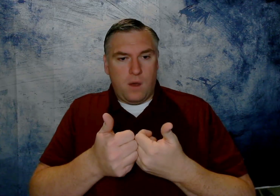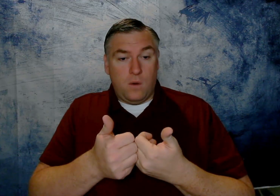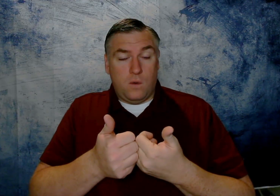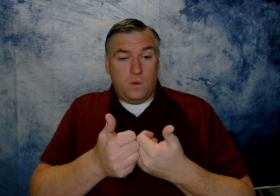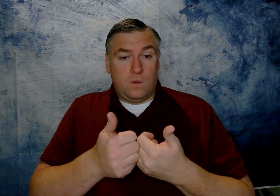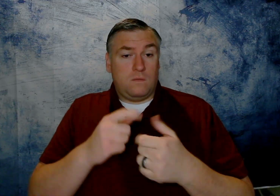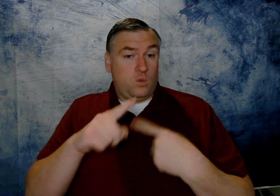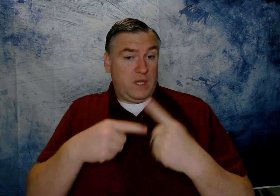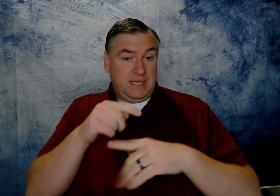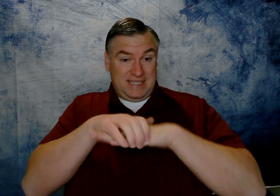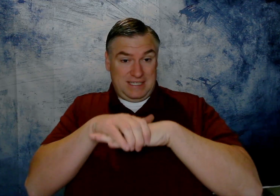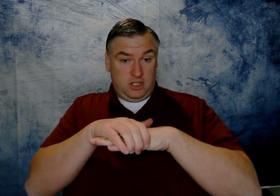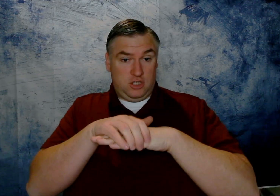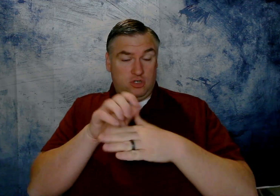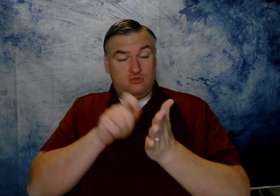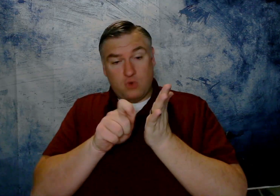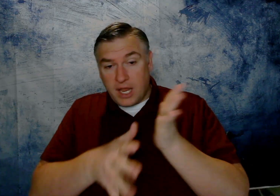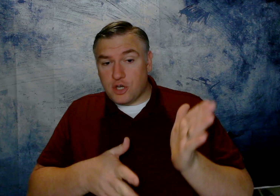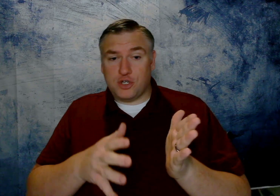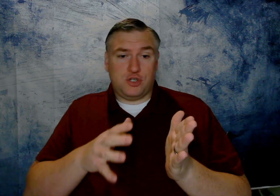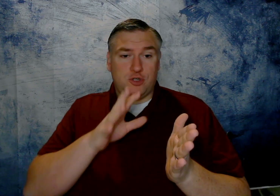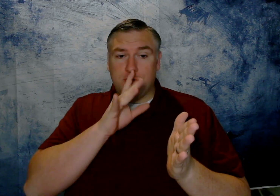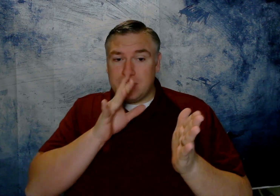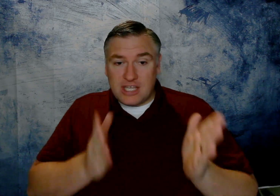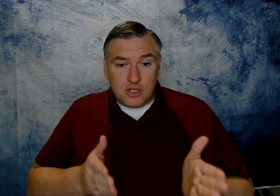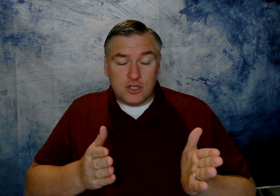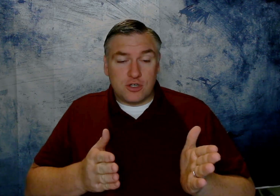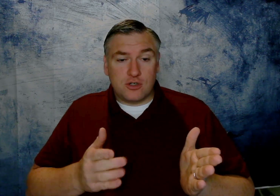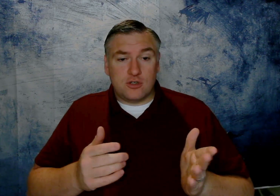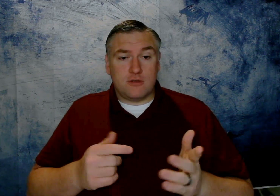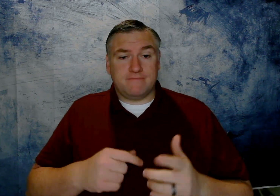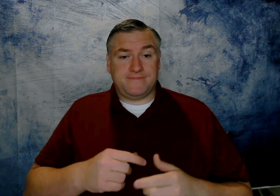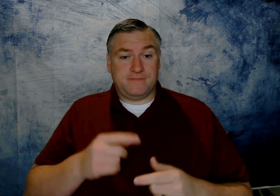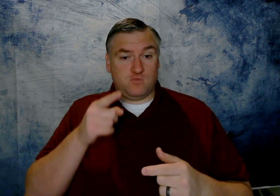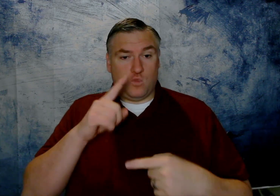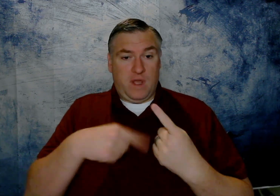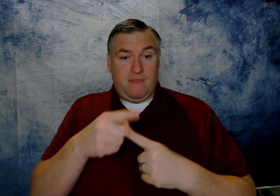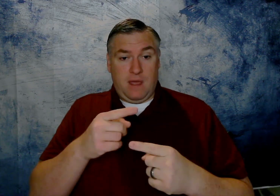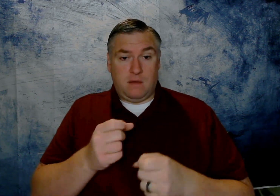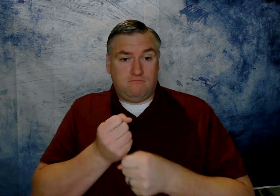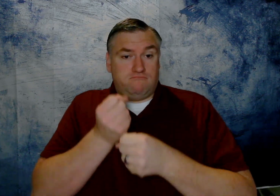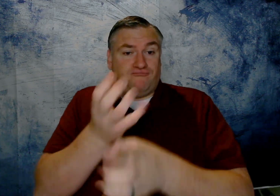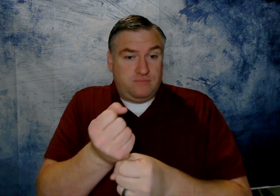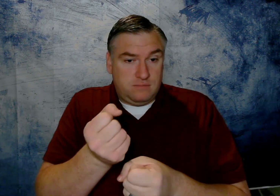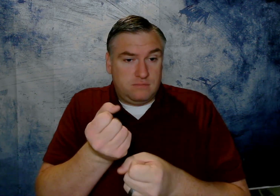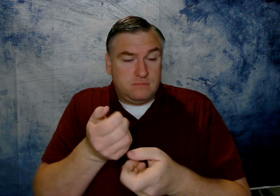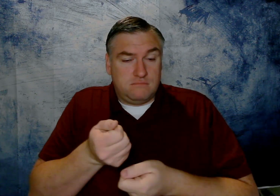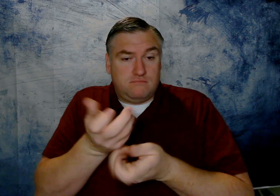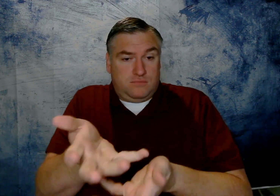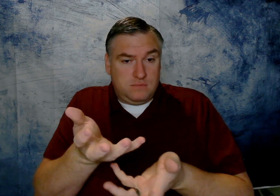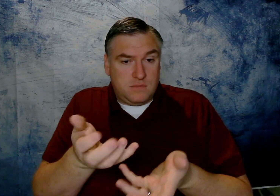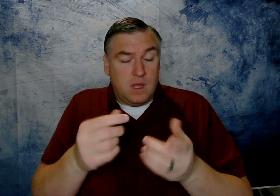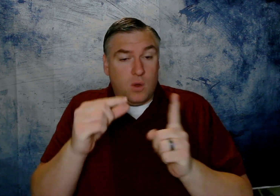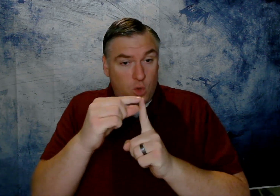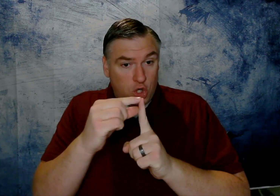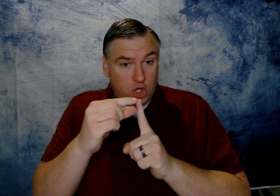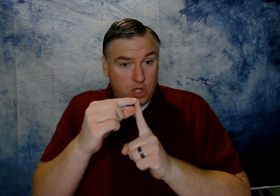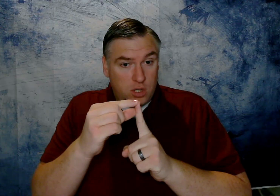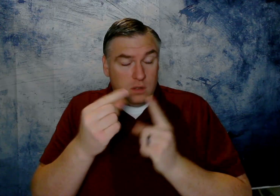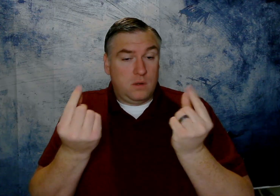So we split the word through fingerspelling, that how English writers or speakers produce